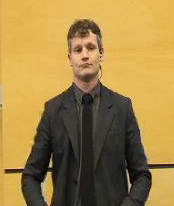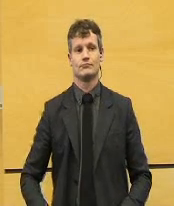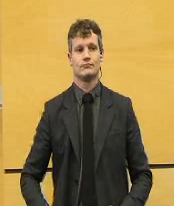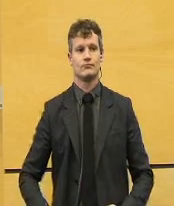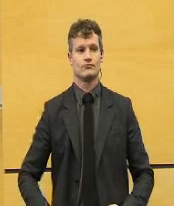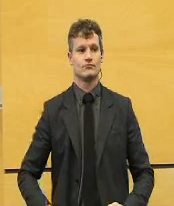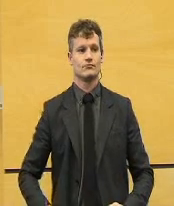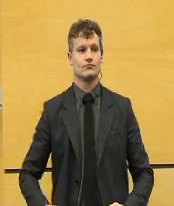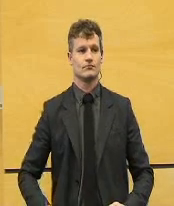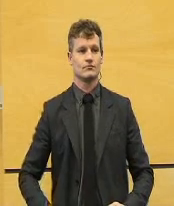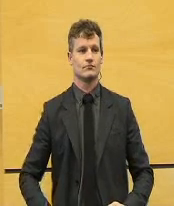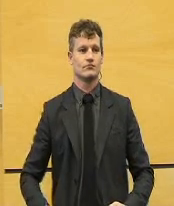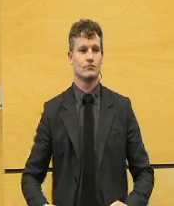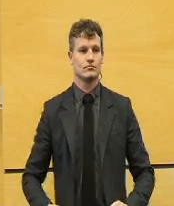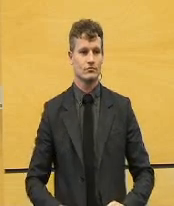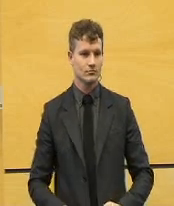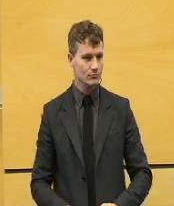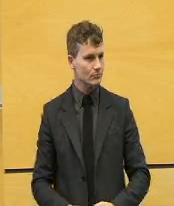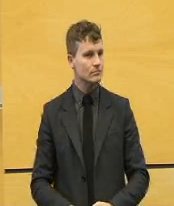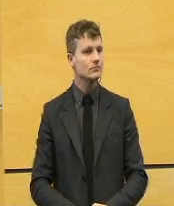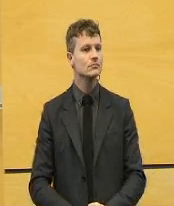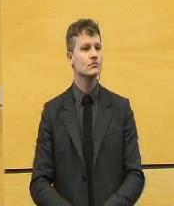Sorry.